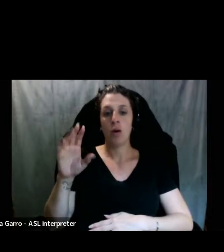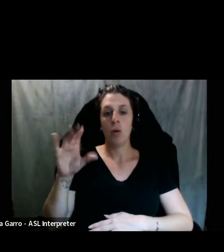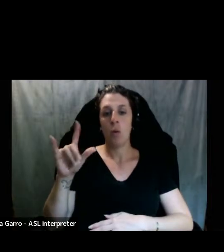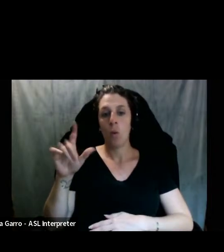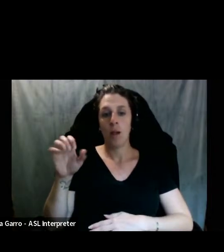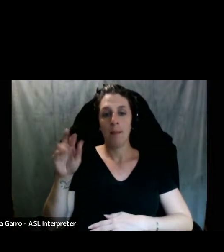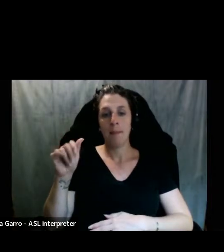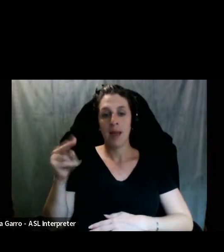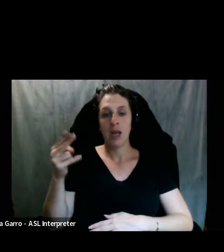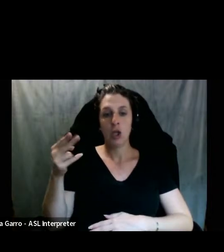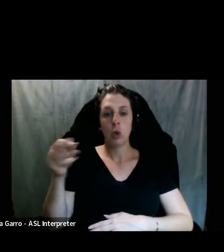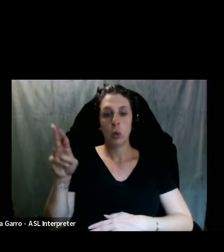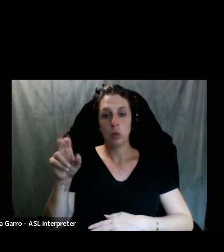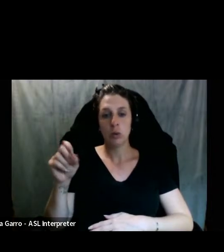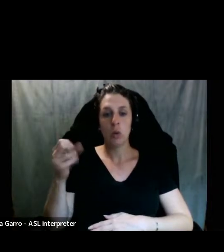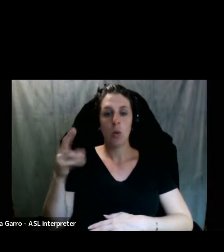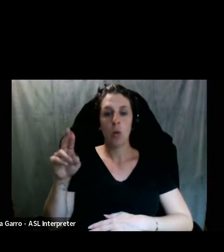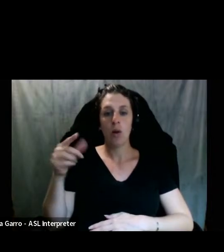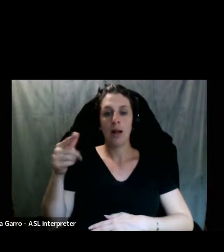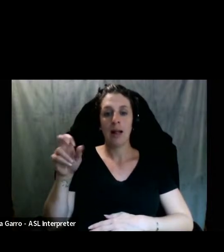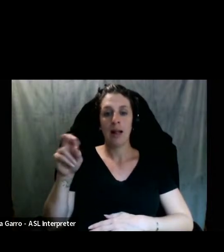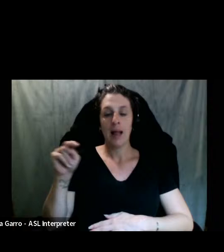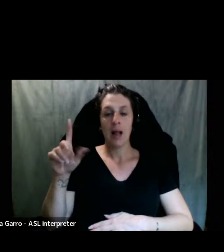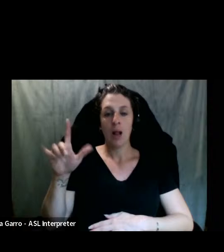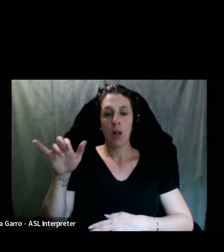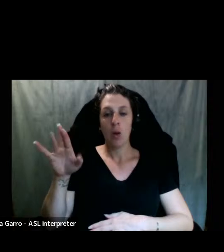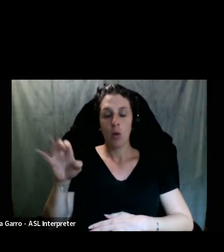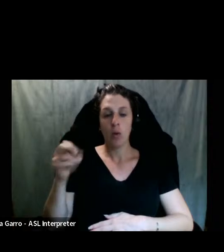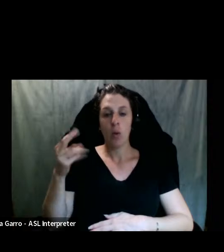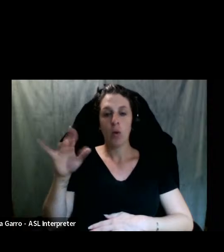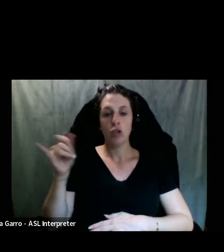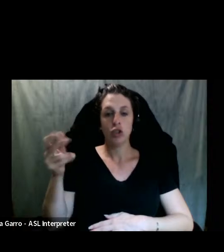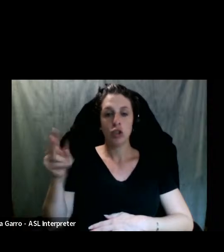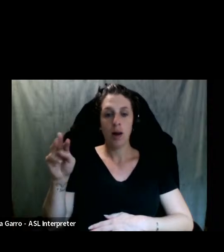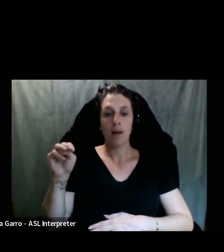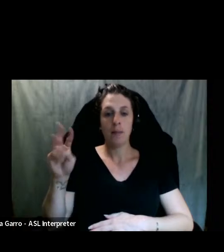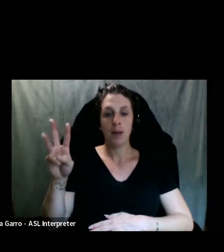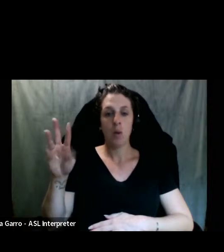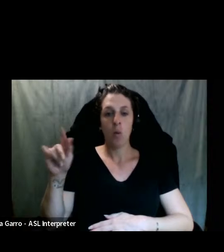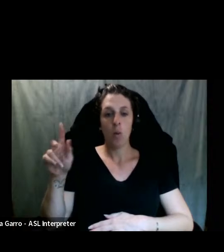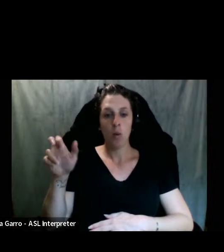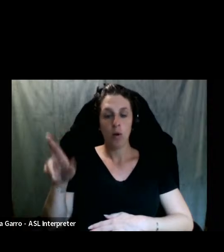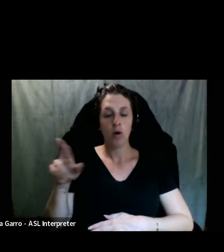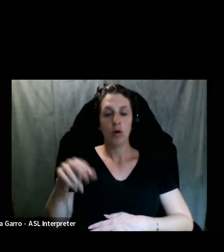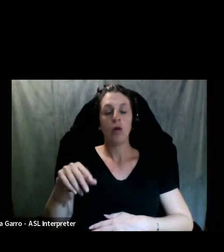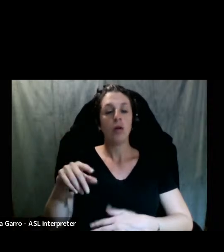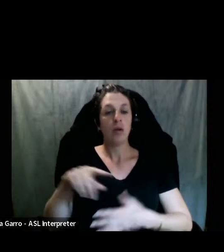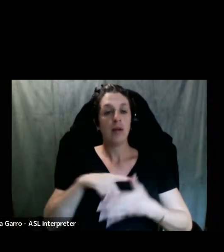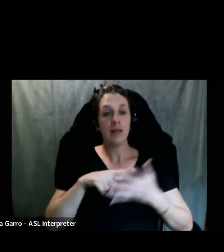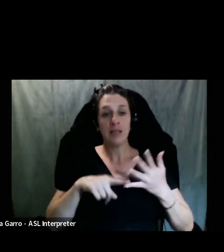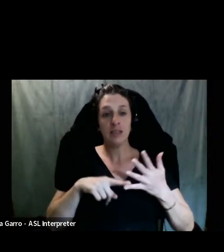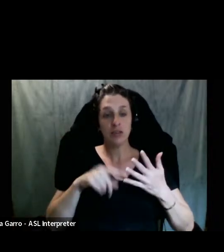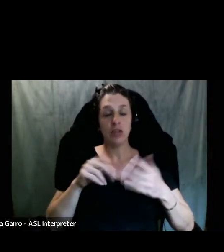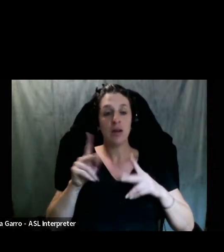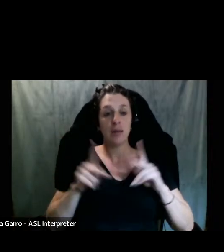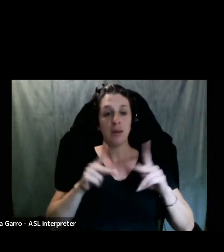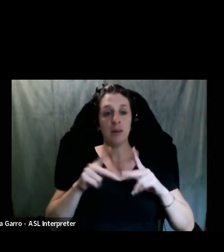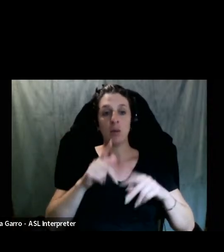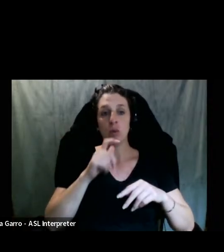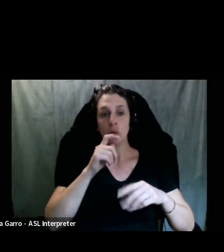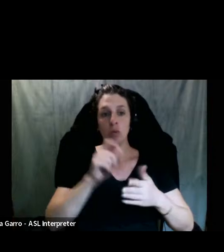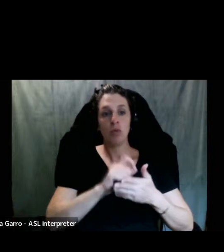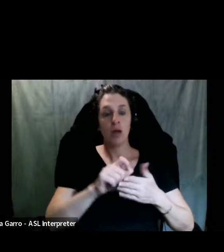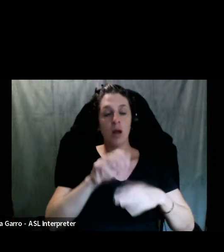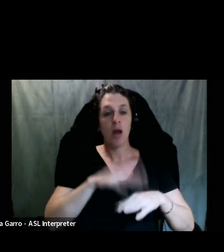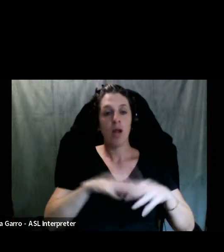or a John McWhorter. These are people who have written on the topics of race, but they